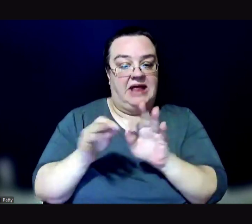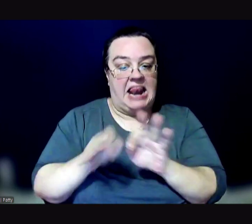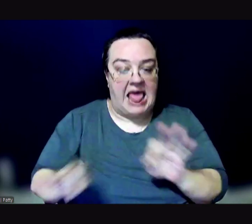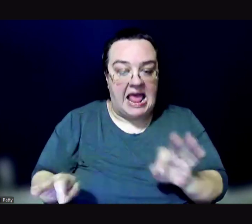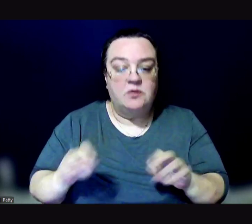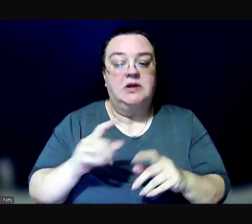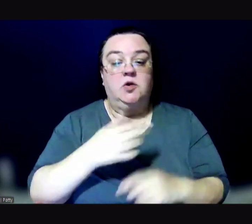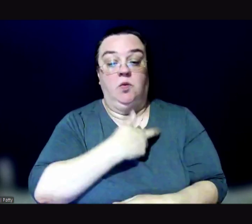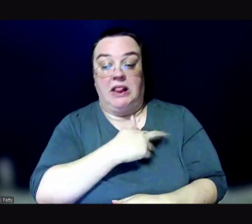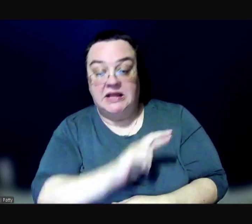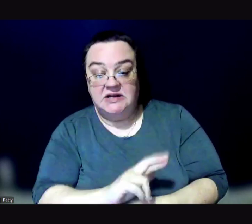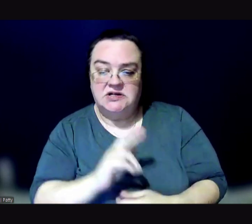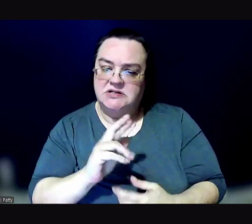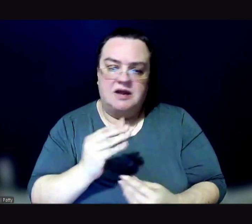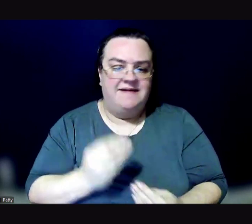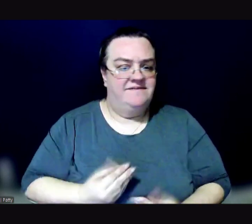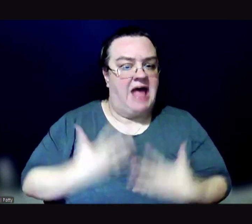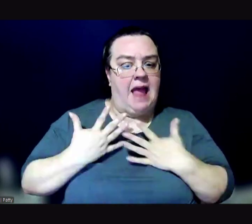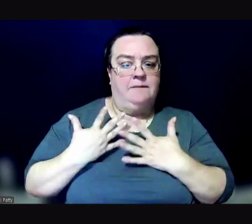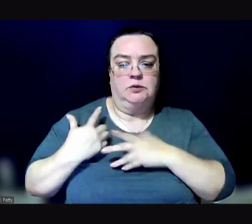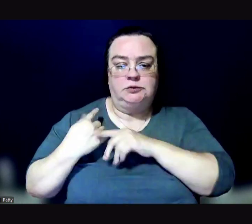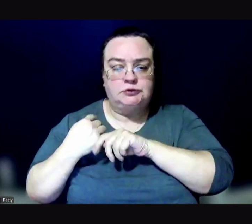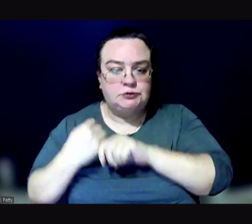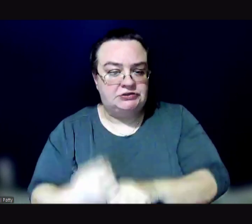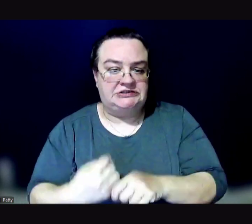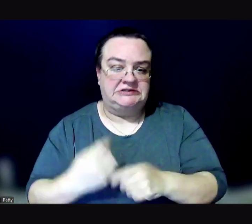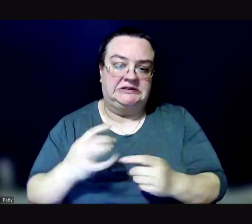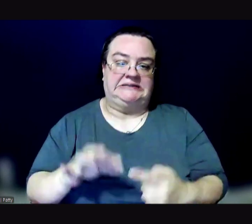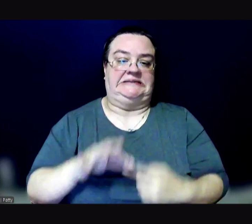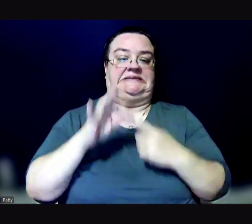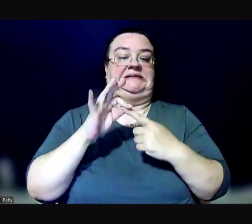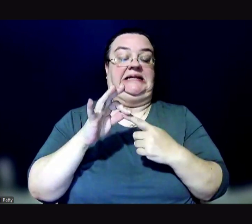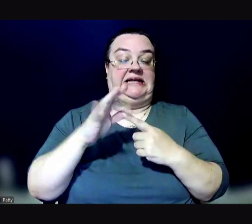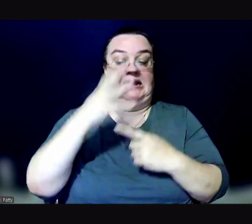be part of America's diverse and rich tapestry.